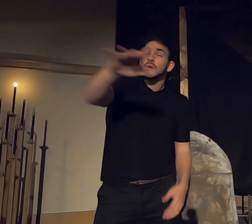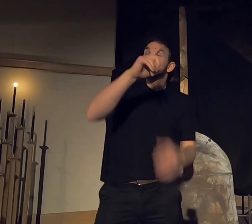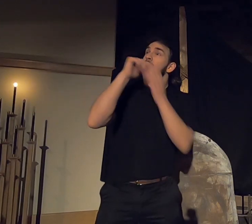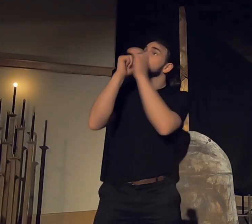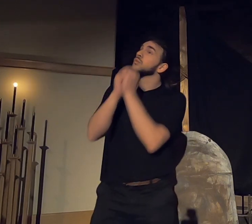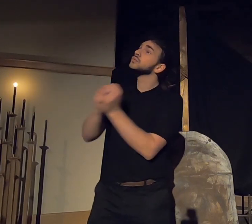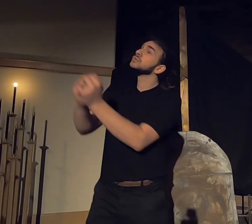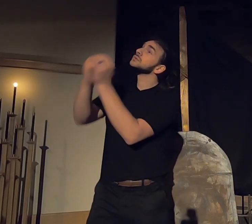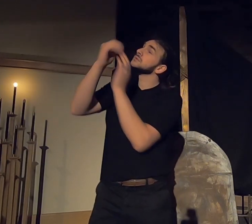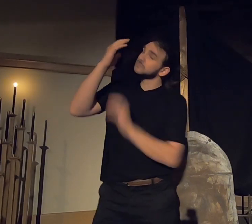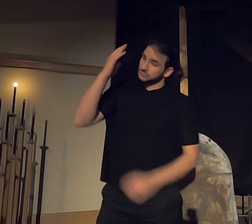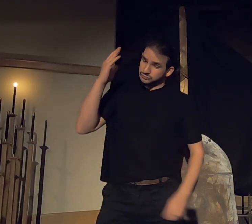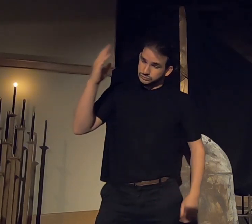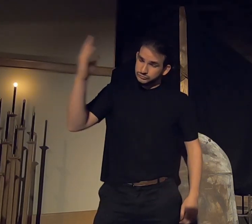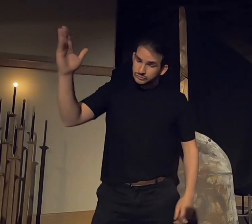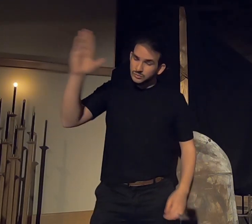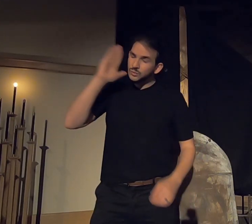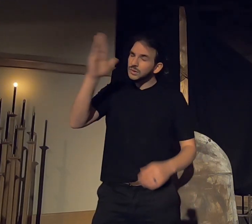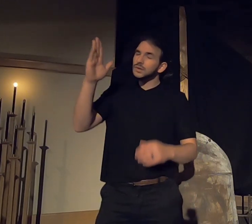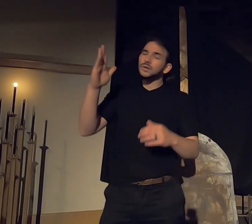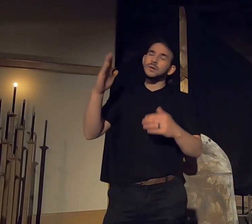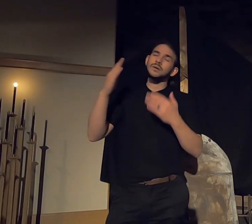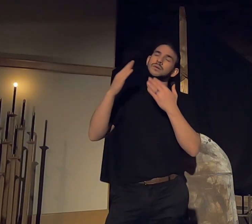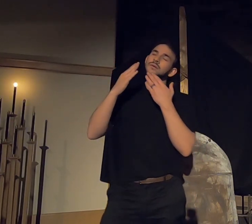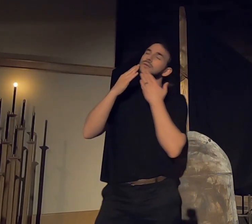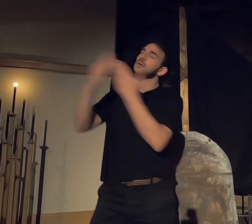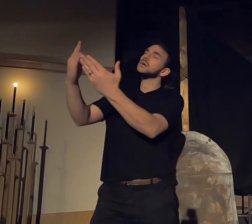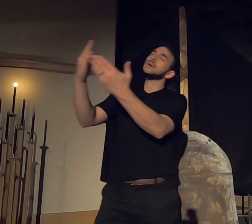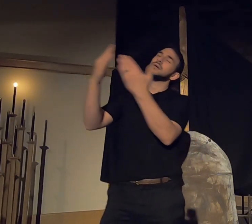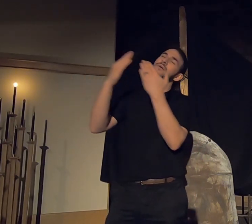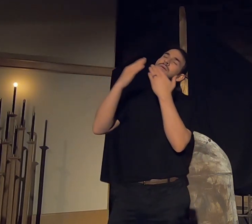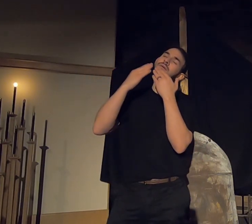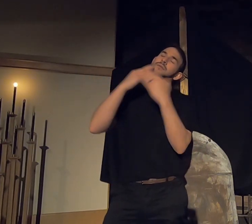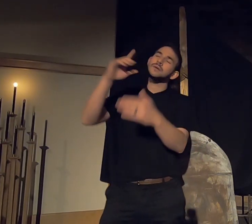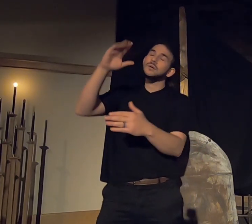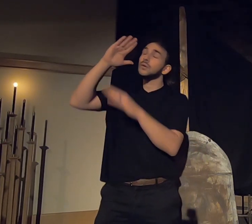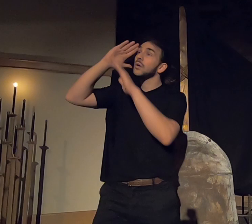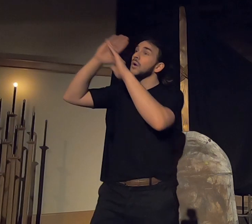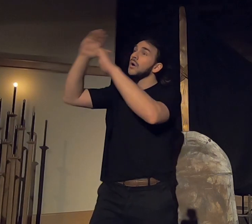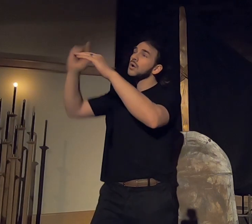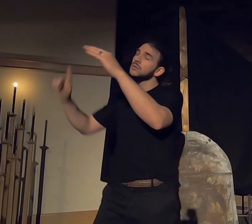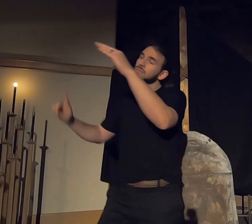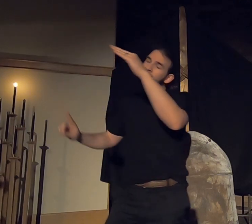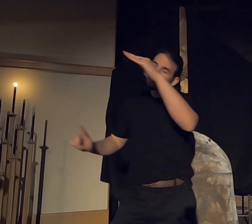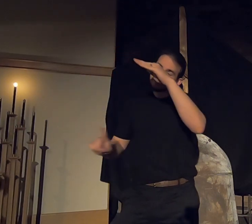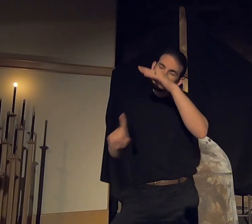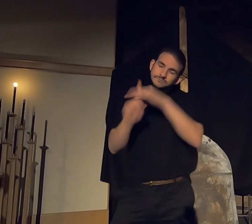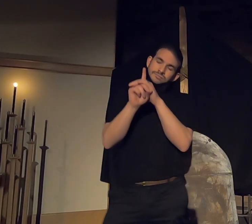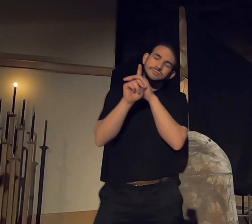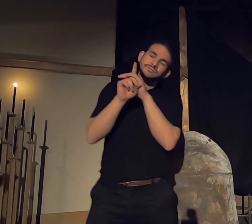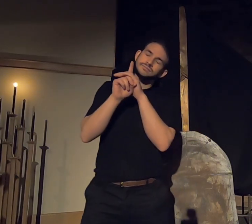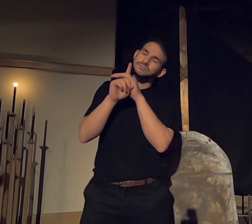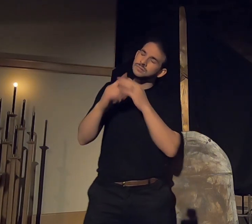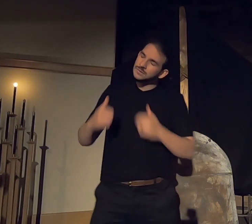and all who worship you will be thankful and live in hope.